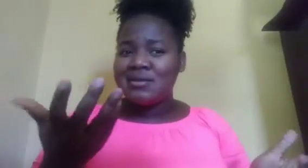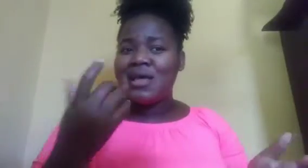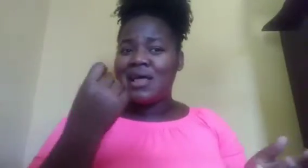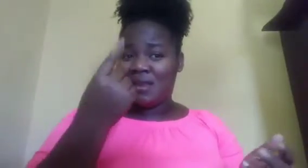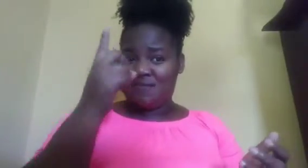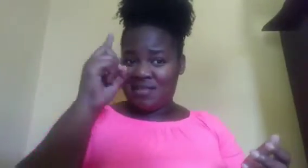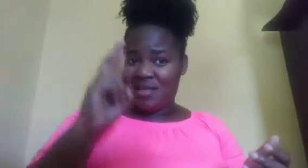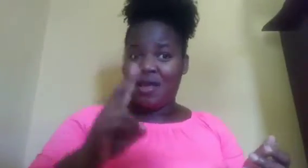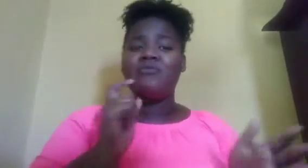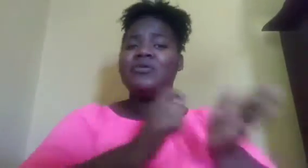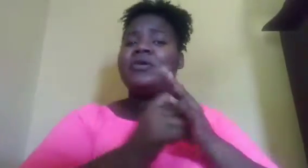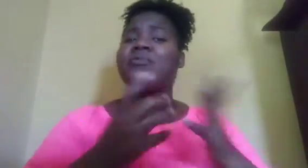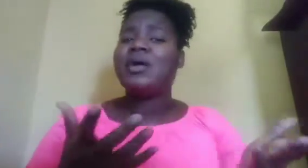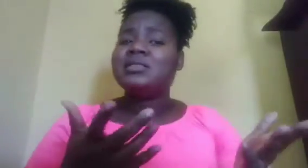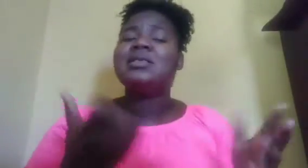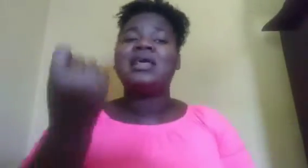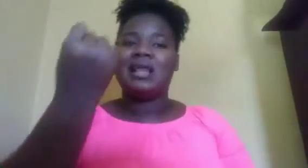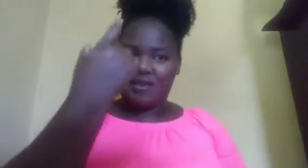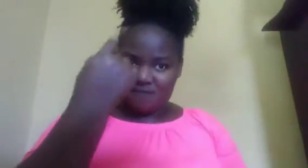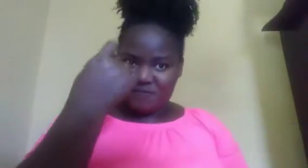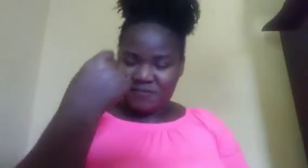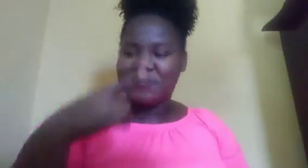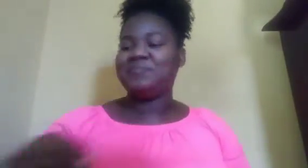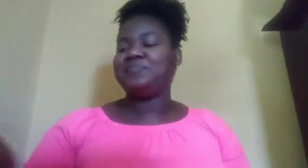So the number before the half is 11.